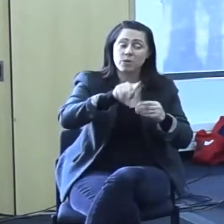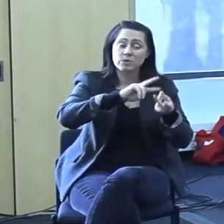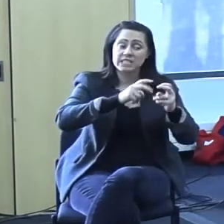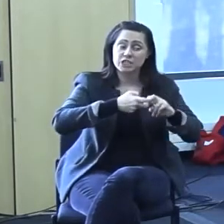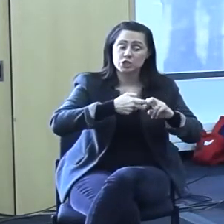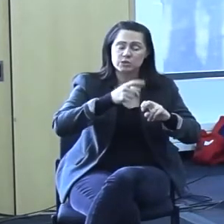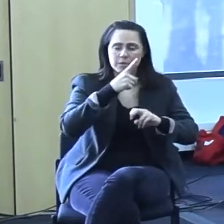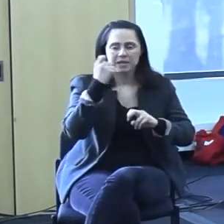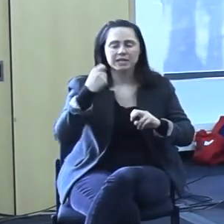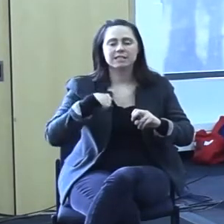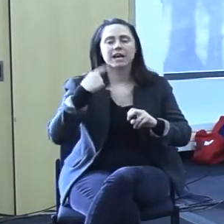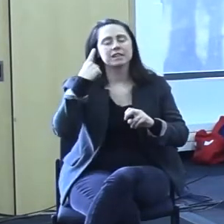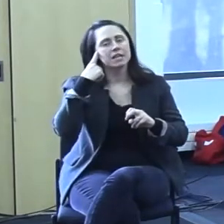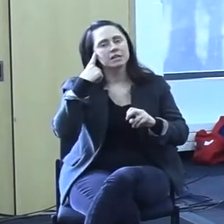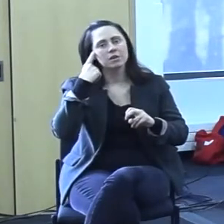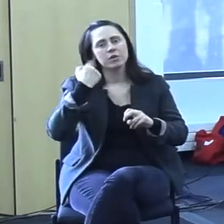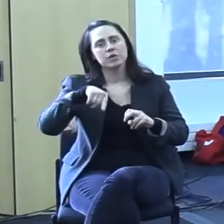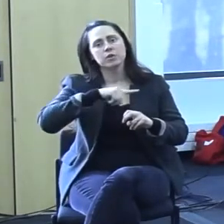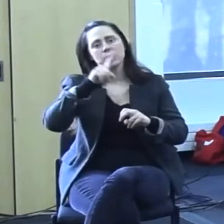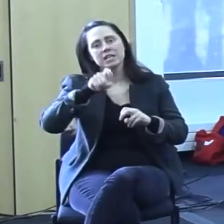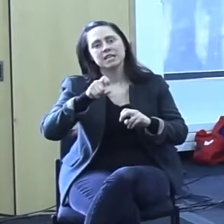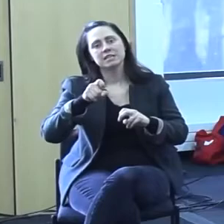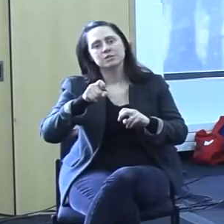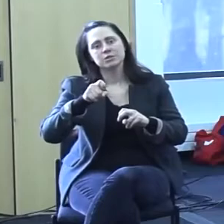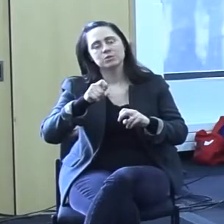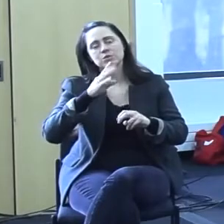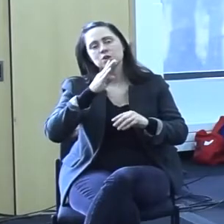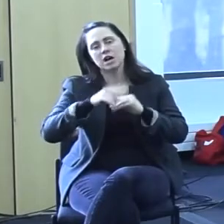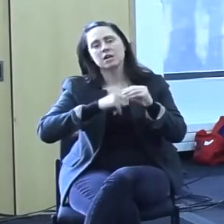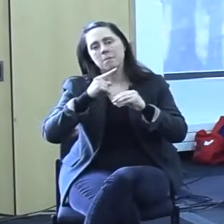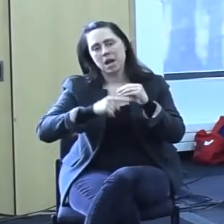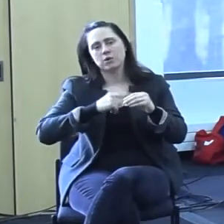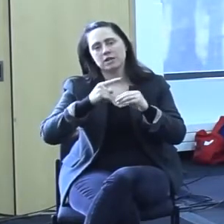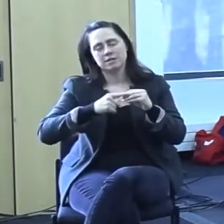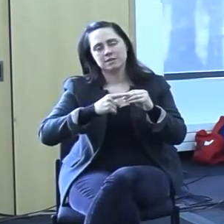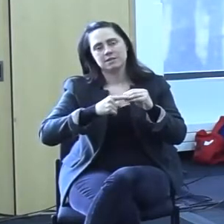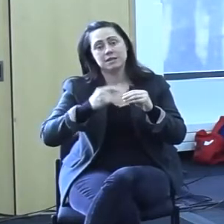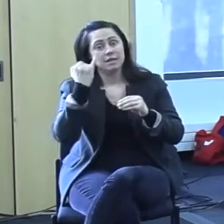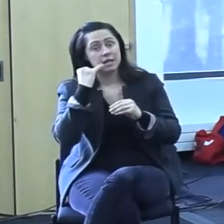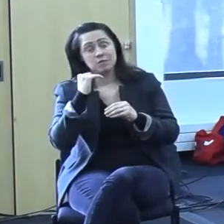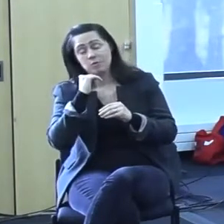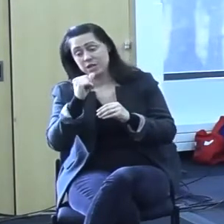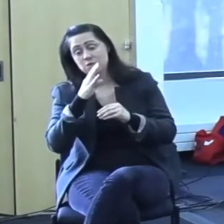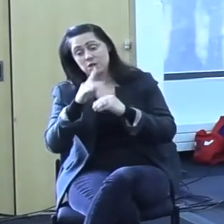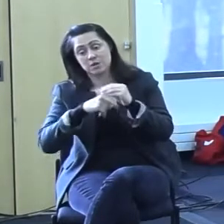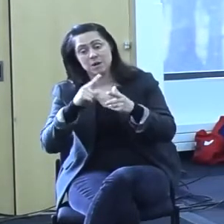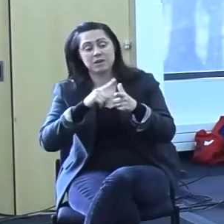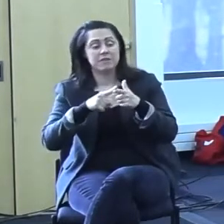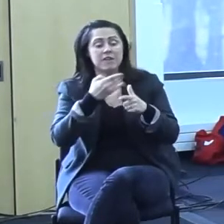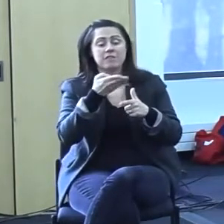because I think that we need to bring this up. If not, then things are never going to change.